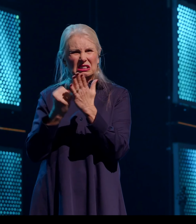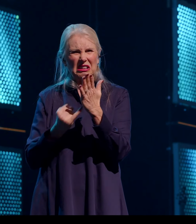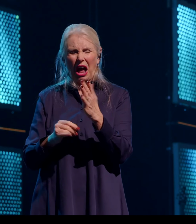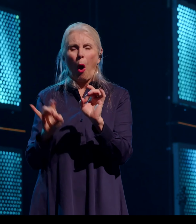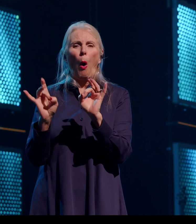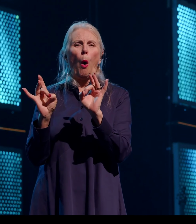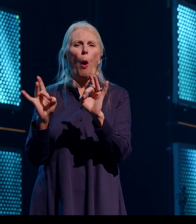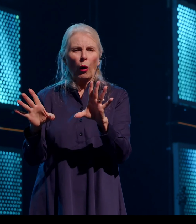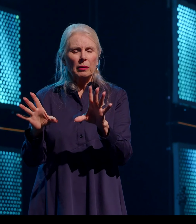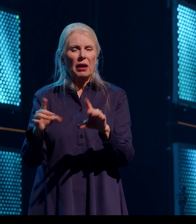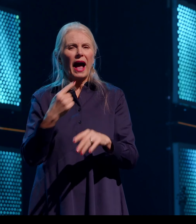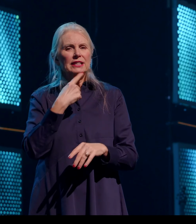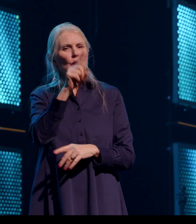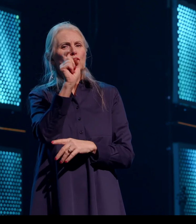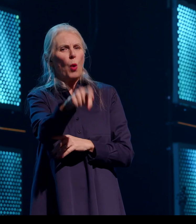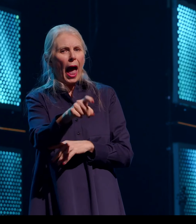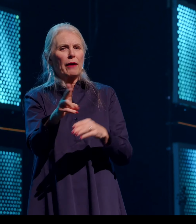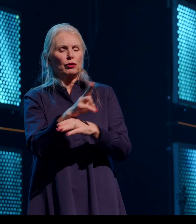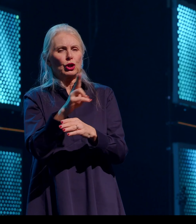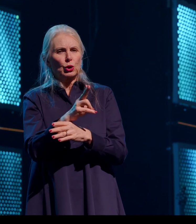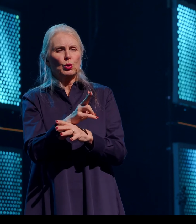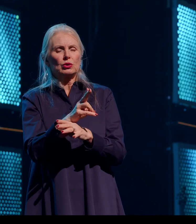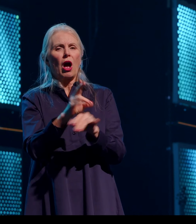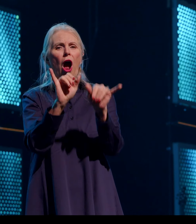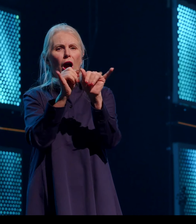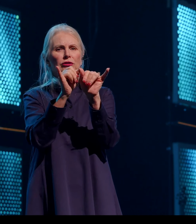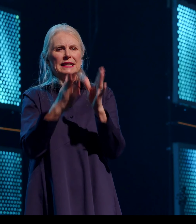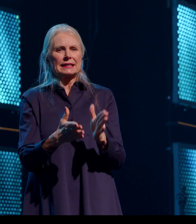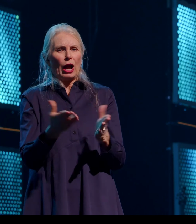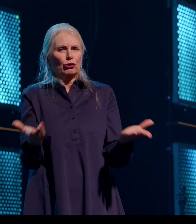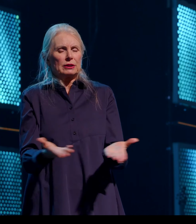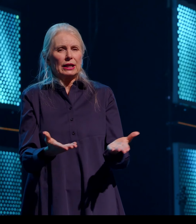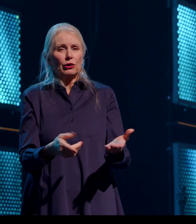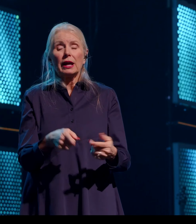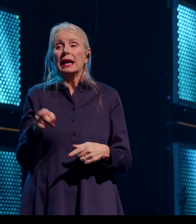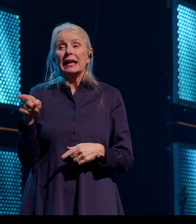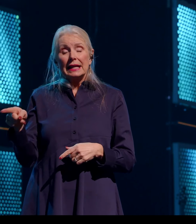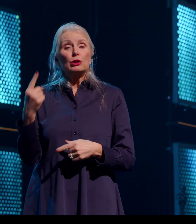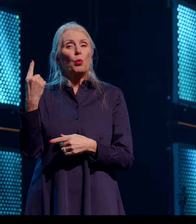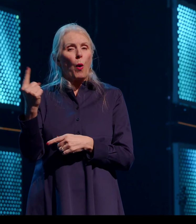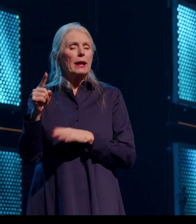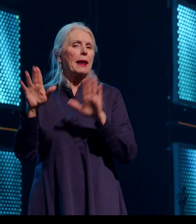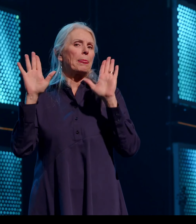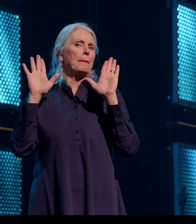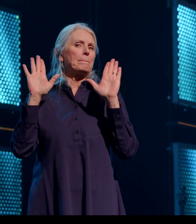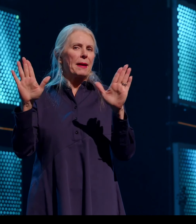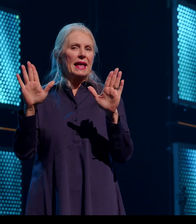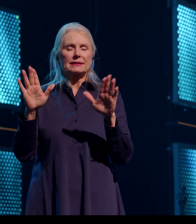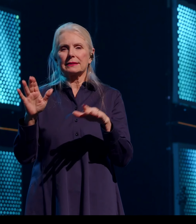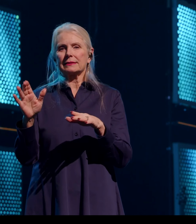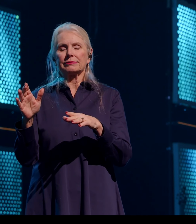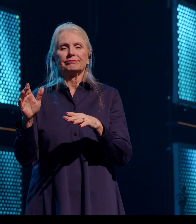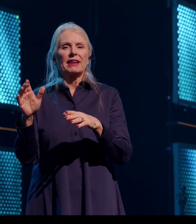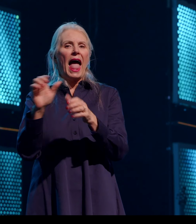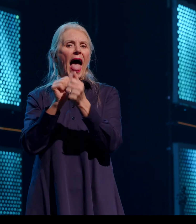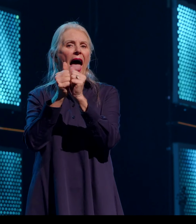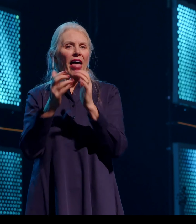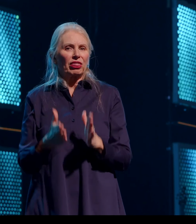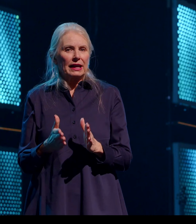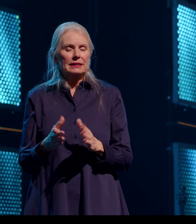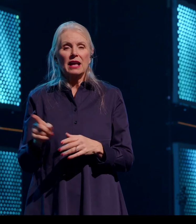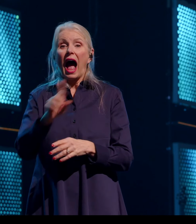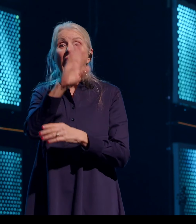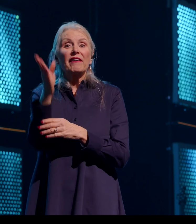do care. He's one of the best athletes that I've ever just hung out with. I mean, we have battles of ping pong. I've never beat him in